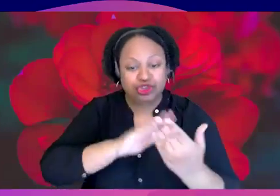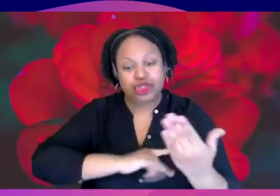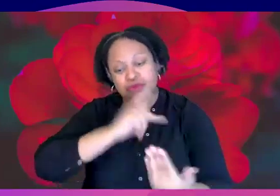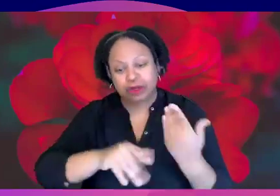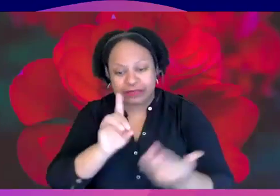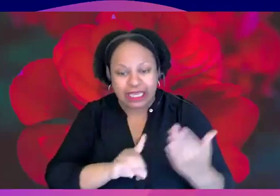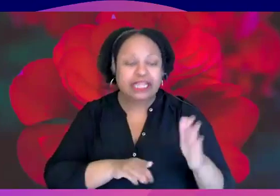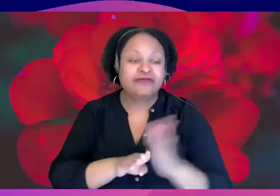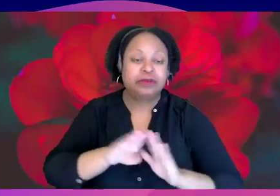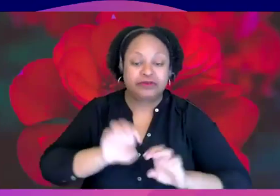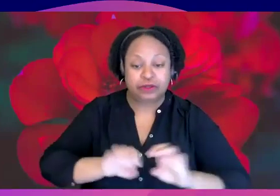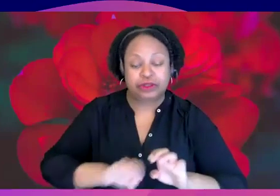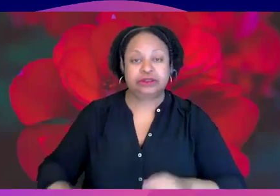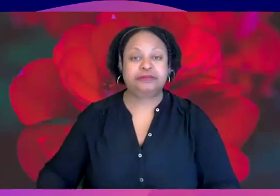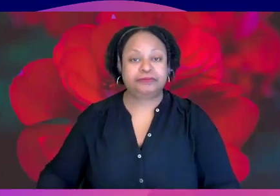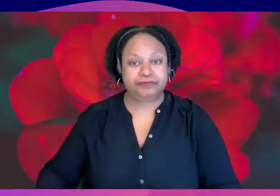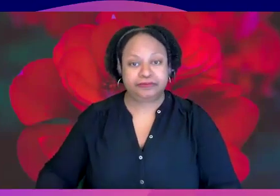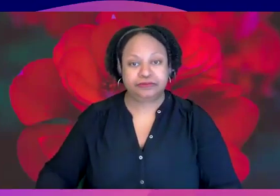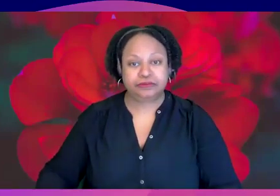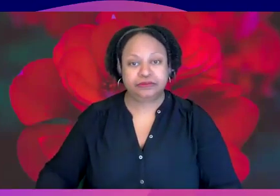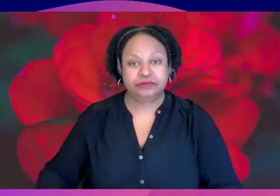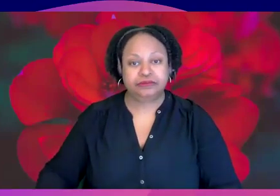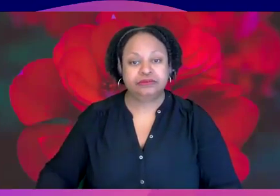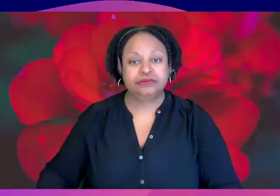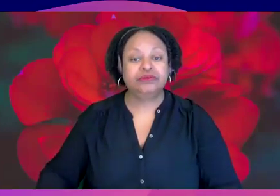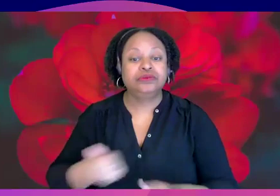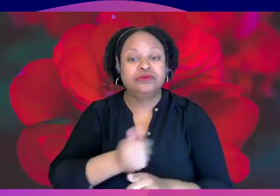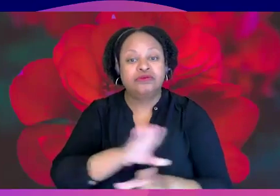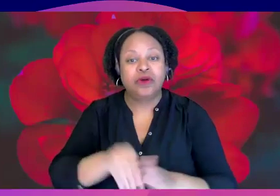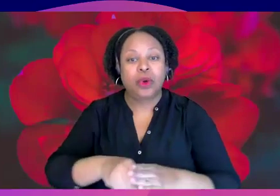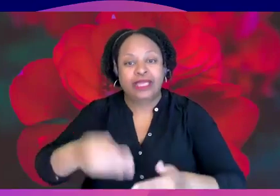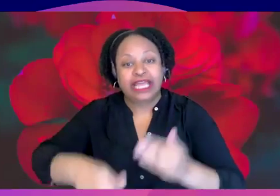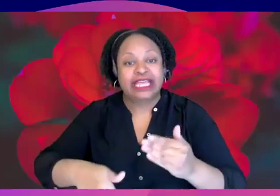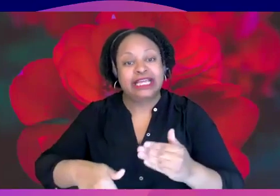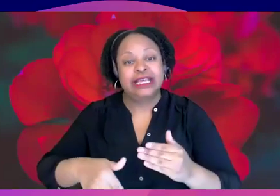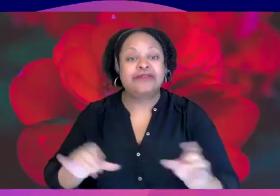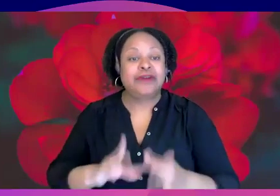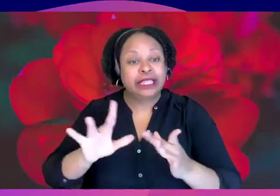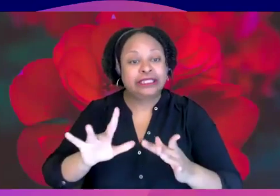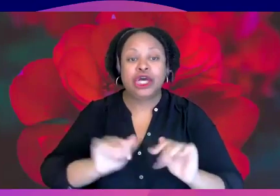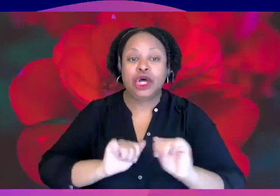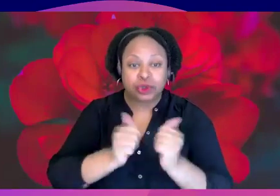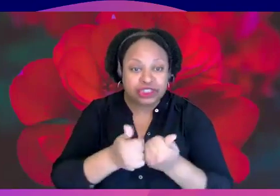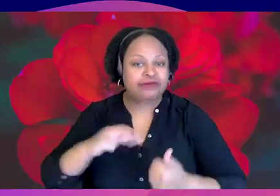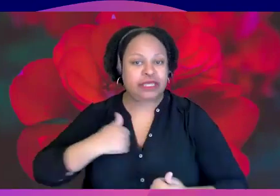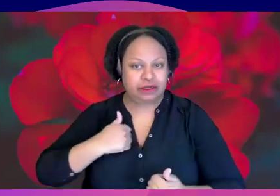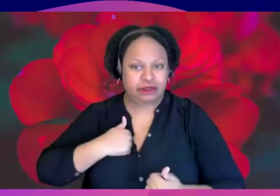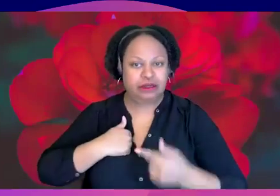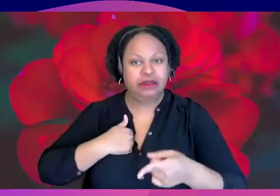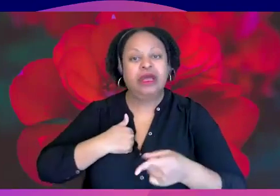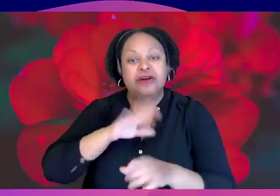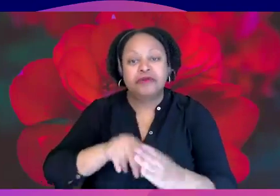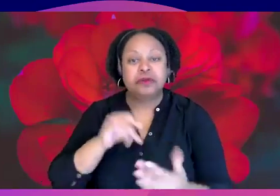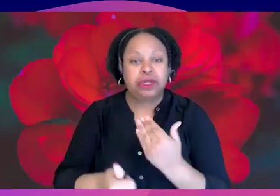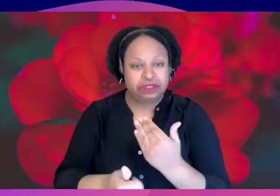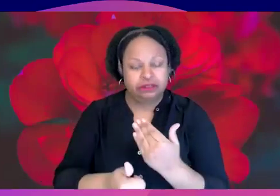GBV Workforce Project at the Ending Violence Association of Canada. You can find their full bios in the link that we are sharing